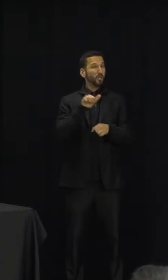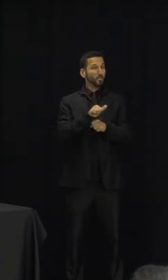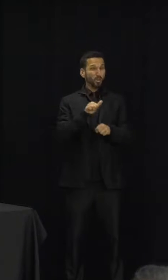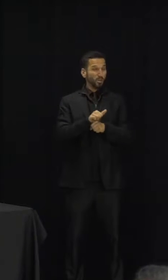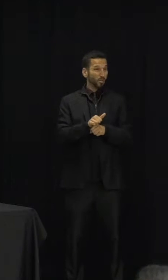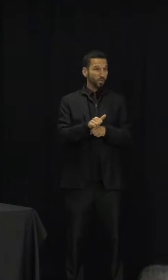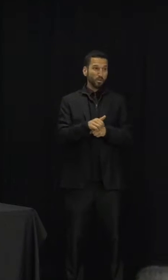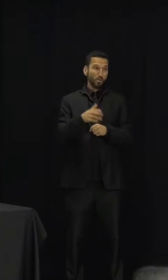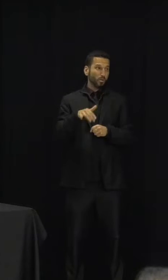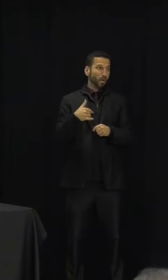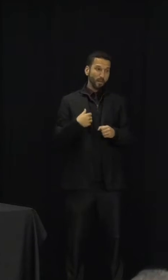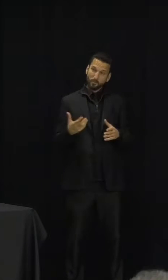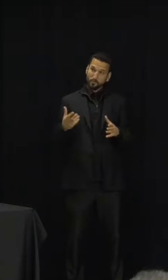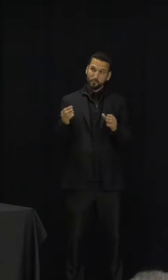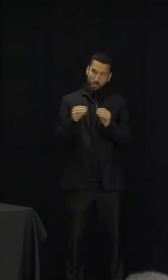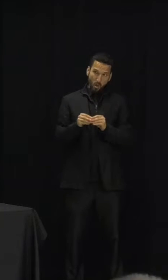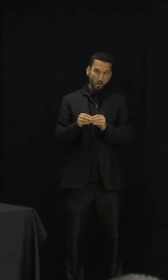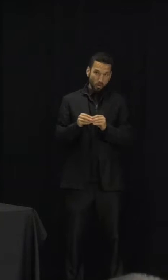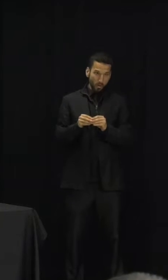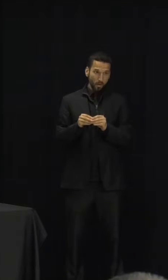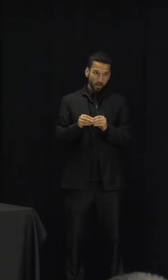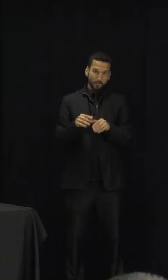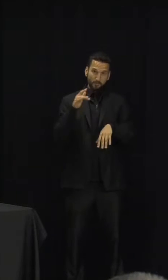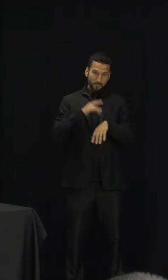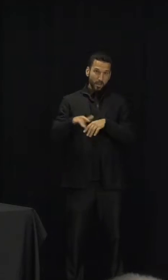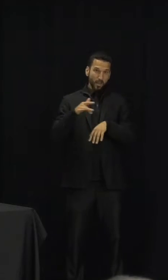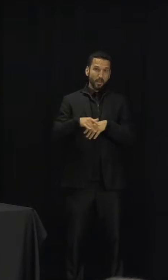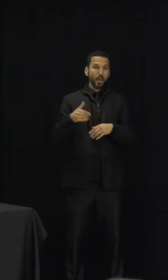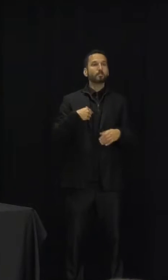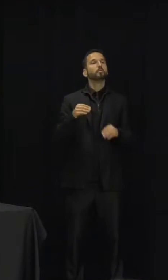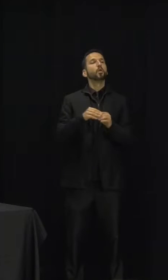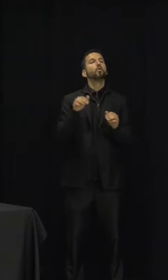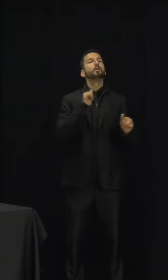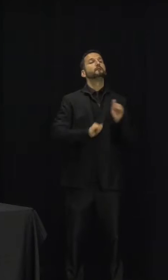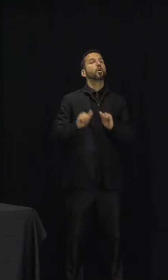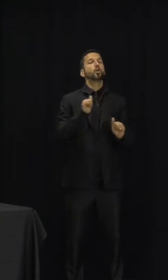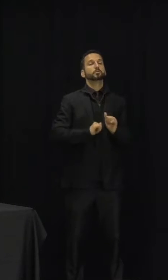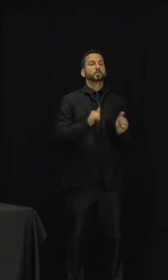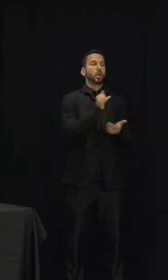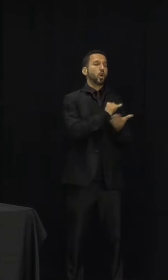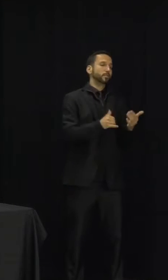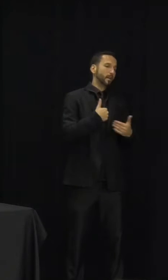support, that would be a dream.